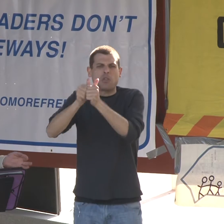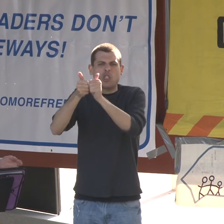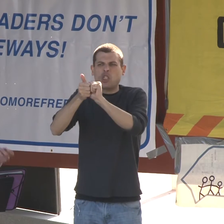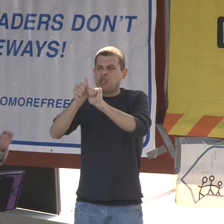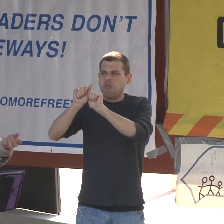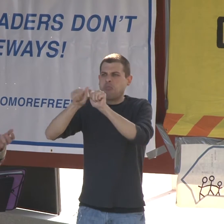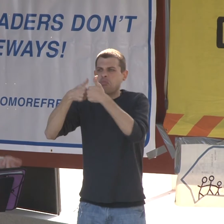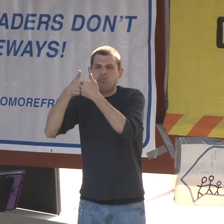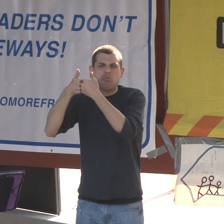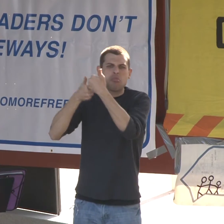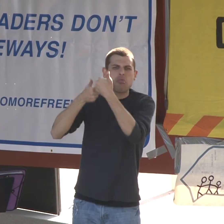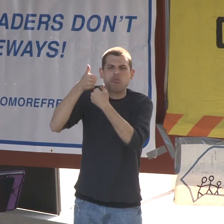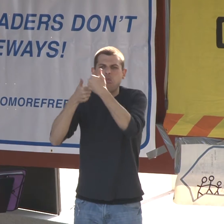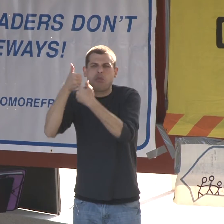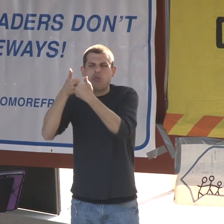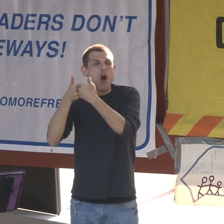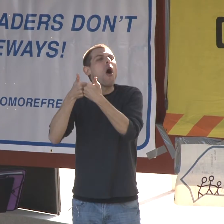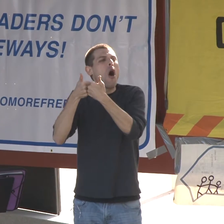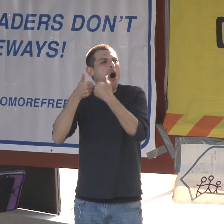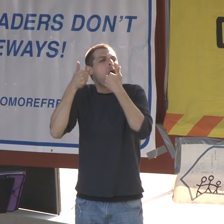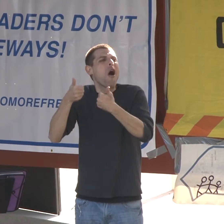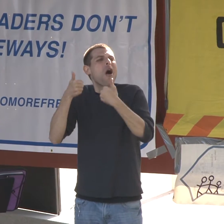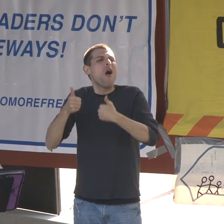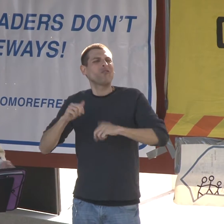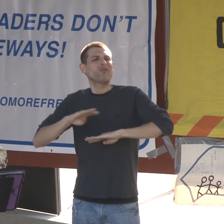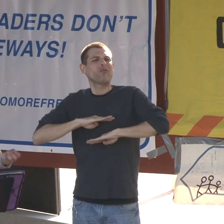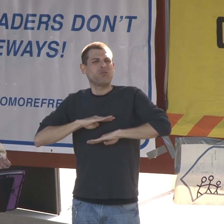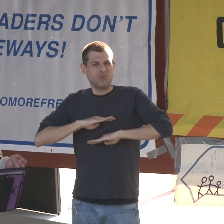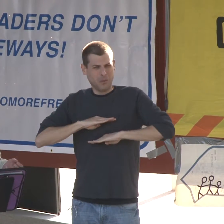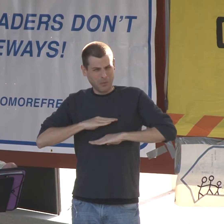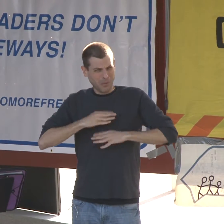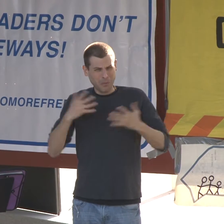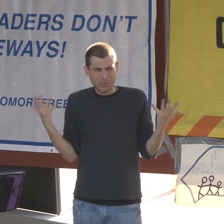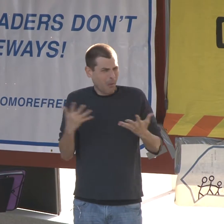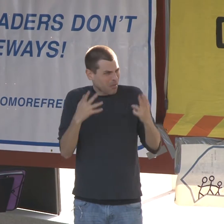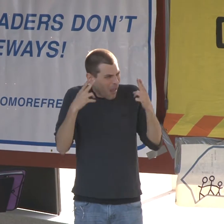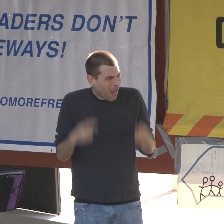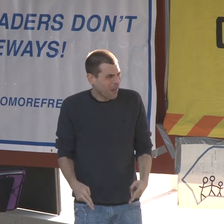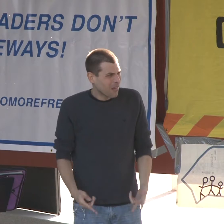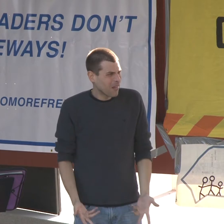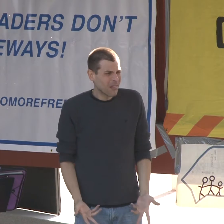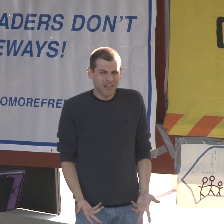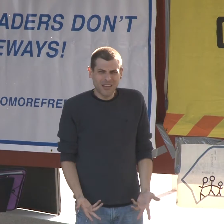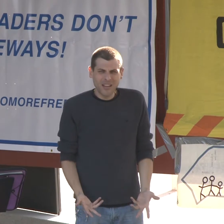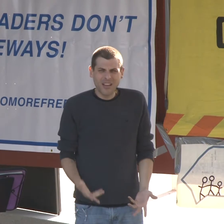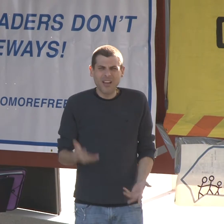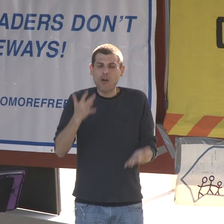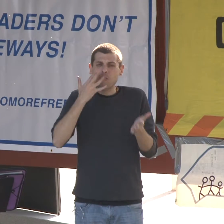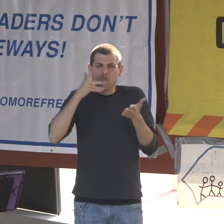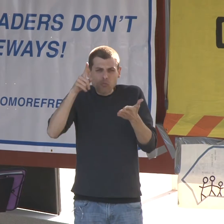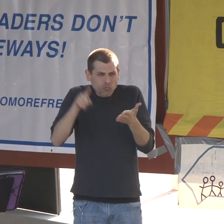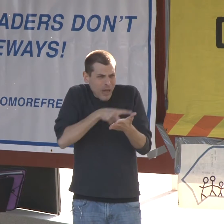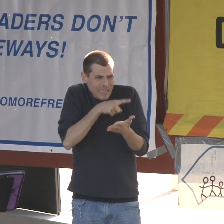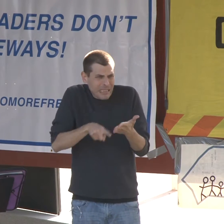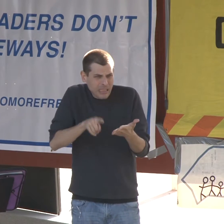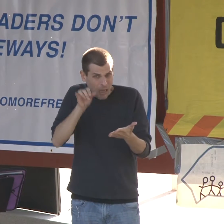rational actors is somehow a good system of governance. What the hell? Is racism